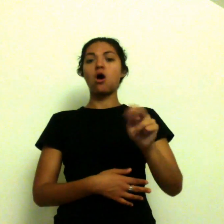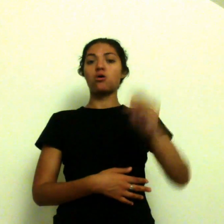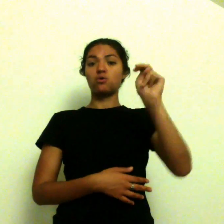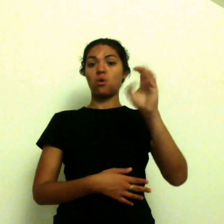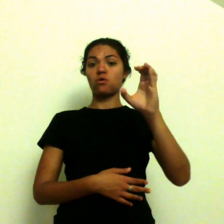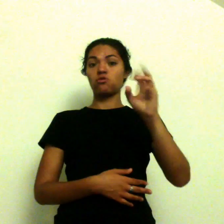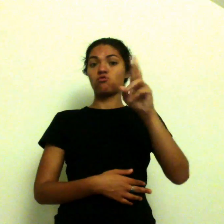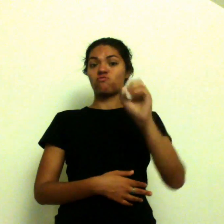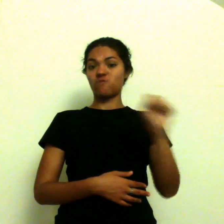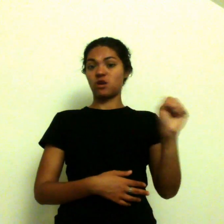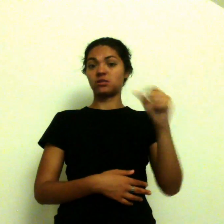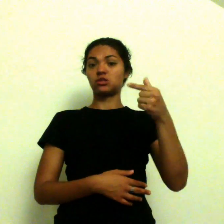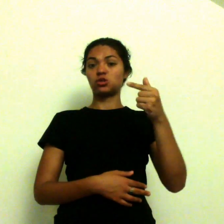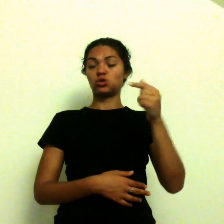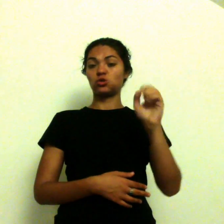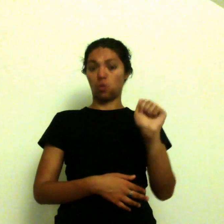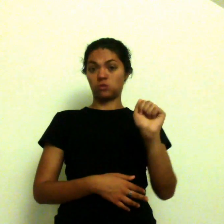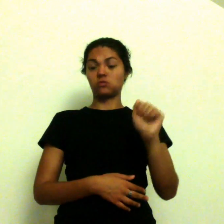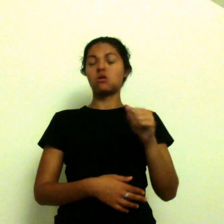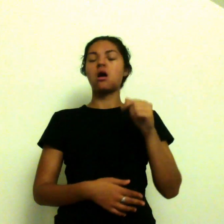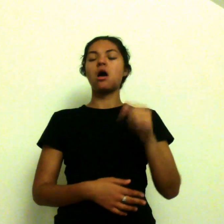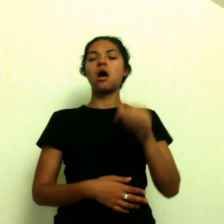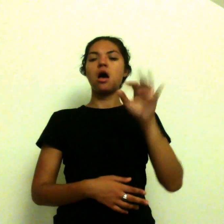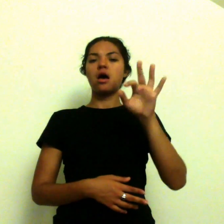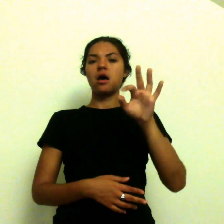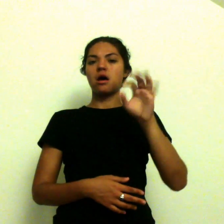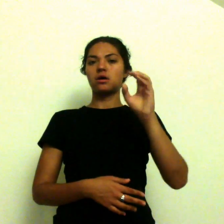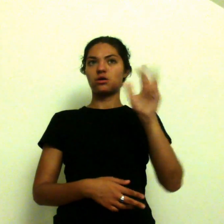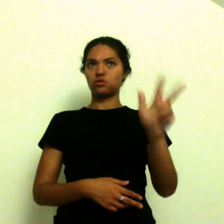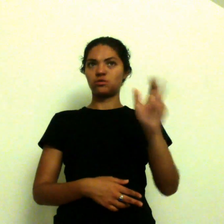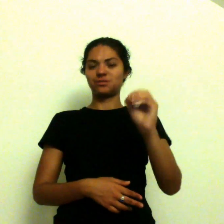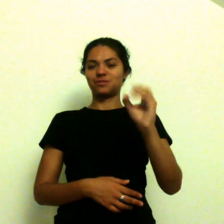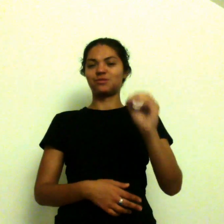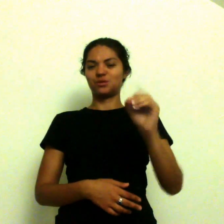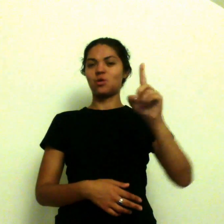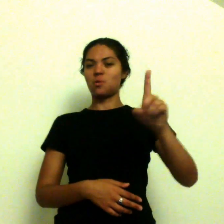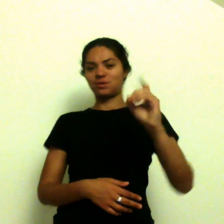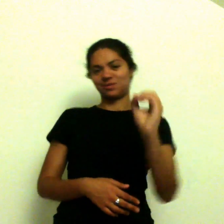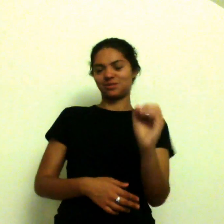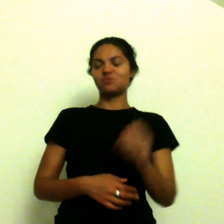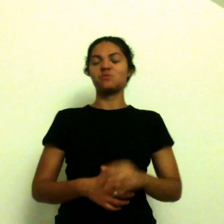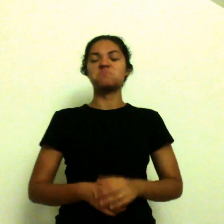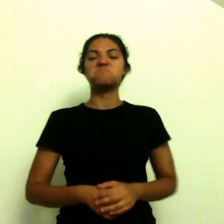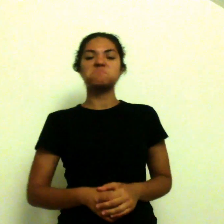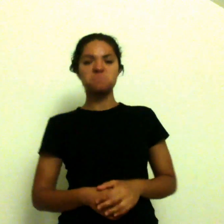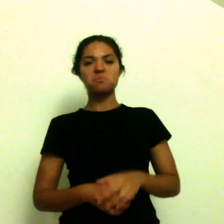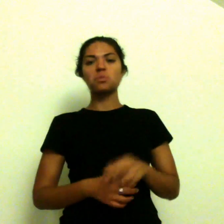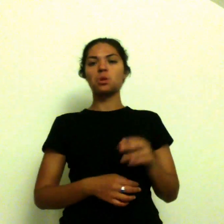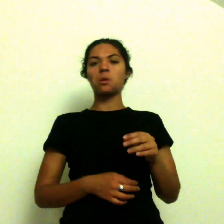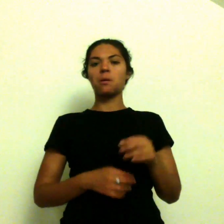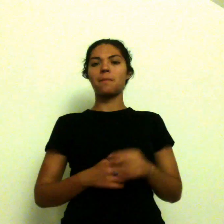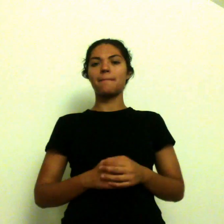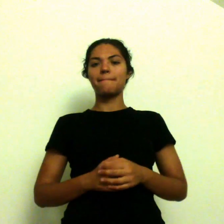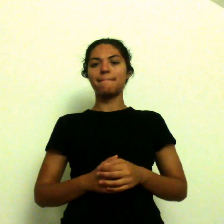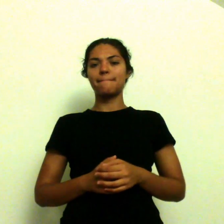921939, Norcross, Georgia 30010. Let My People Think is a listener-supported radio ministry